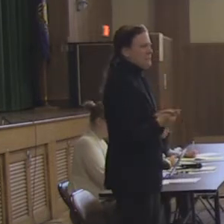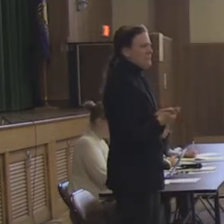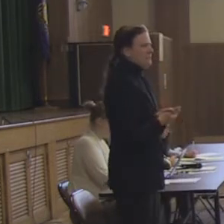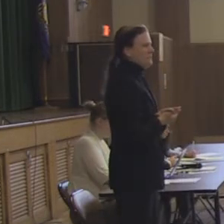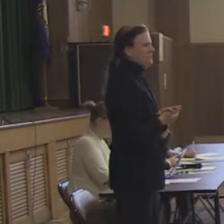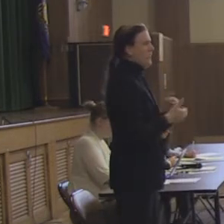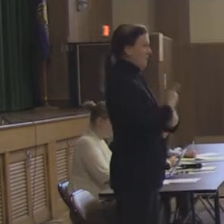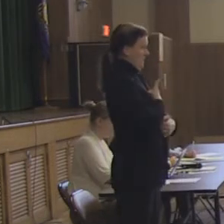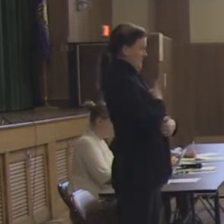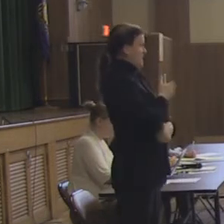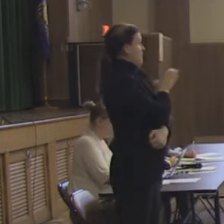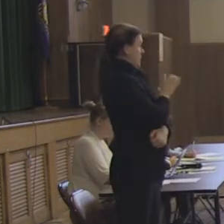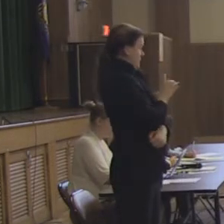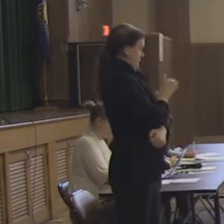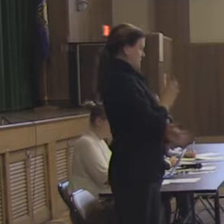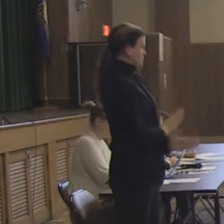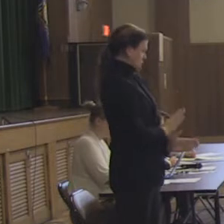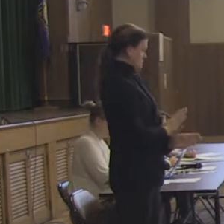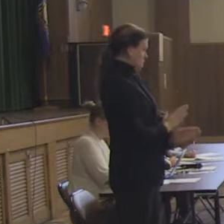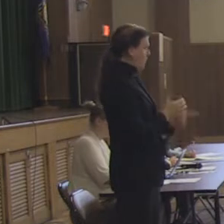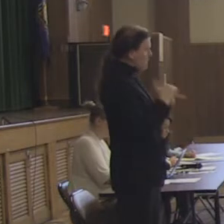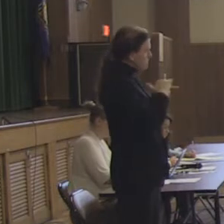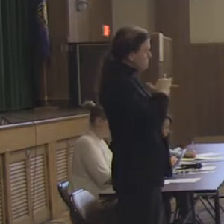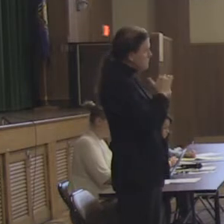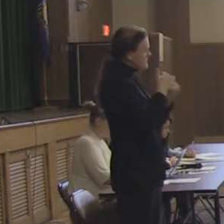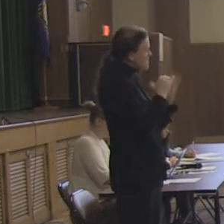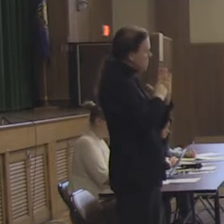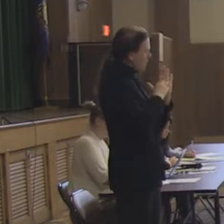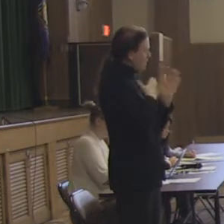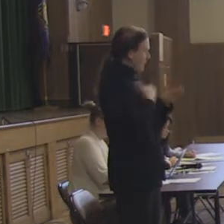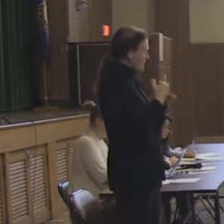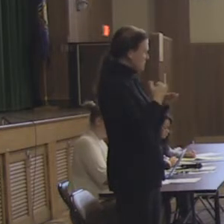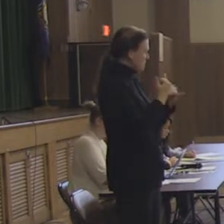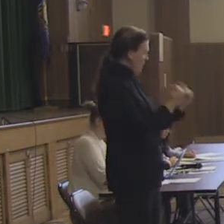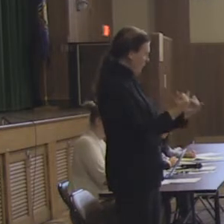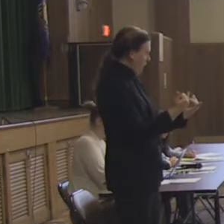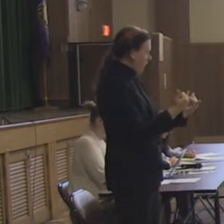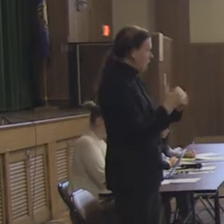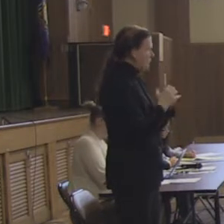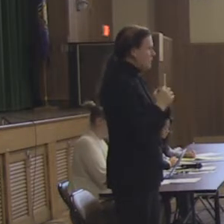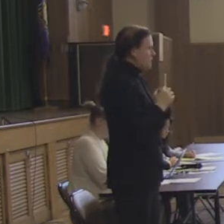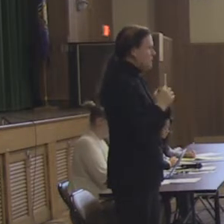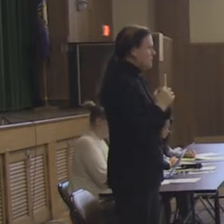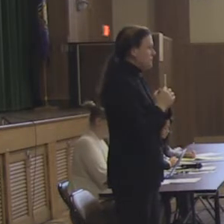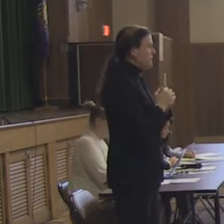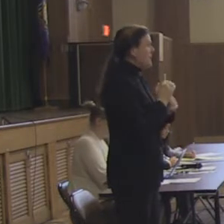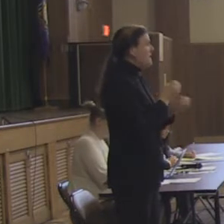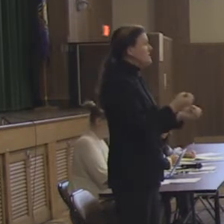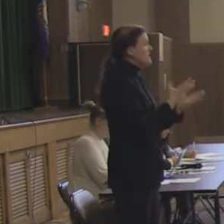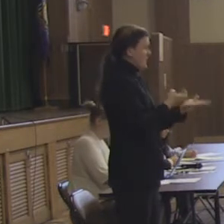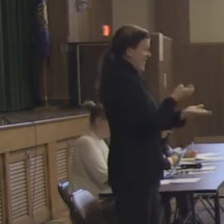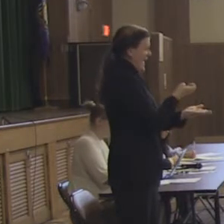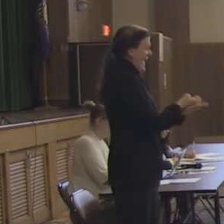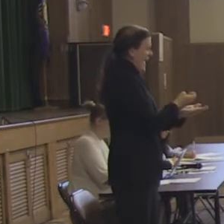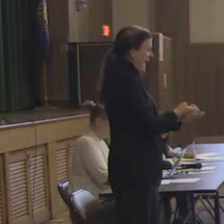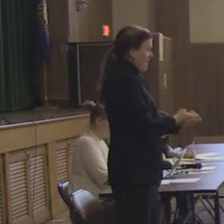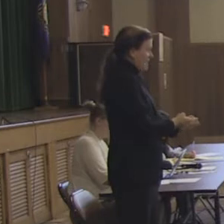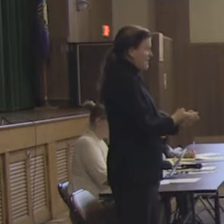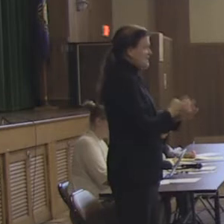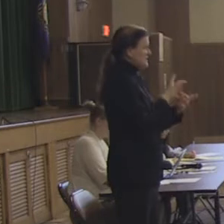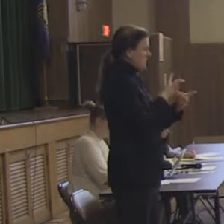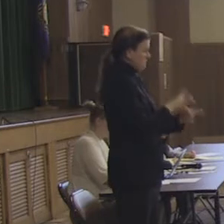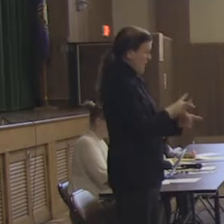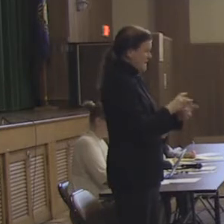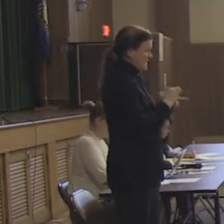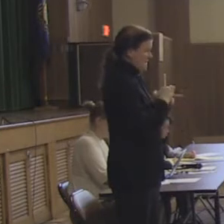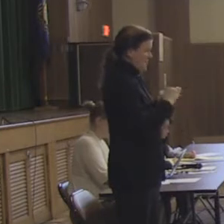As a clinician myself, or a practicing learning clinician myself, a lot of the evidence-based practices that are being